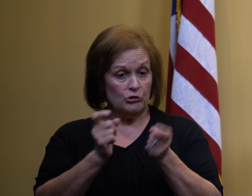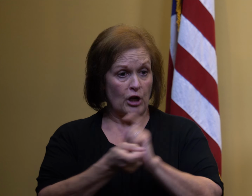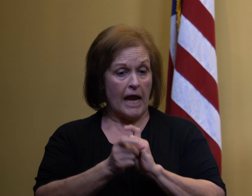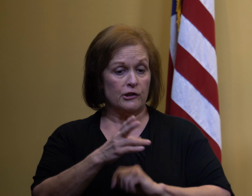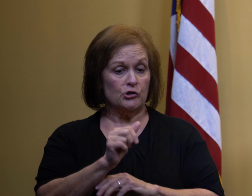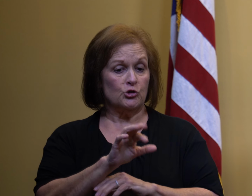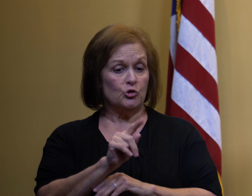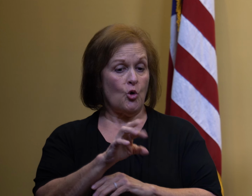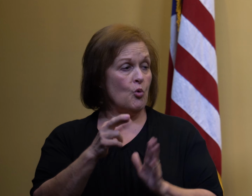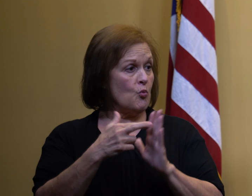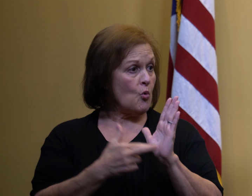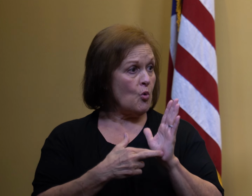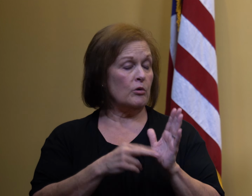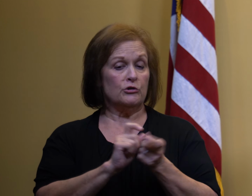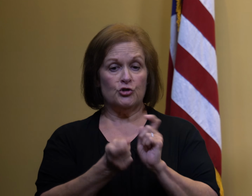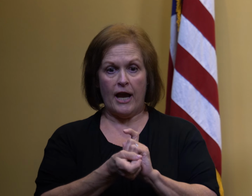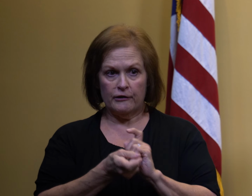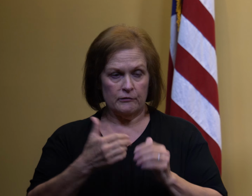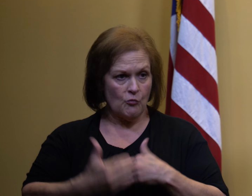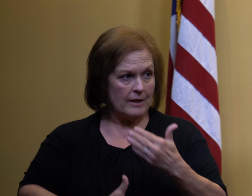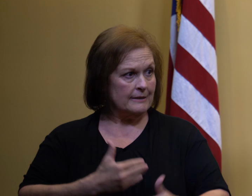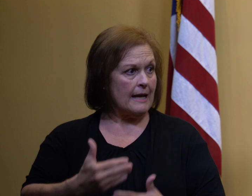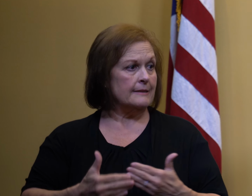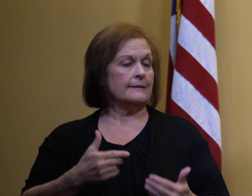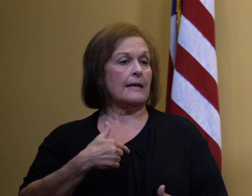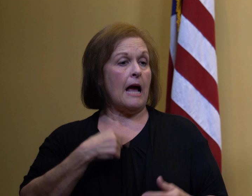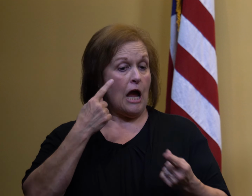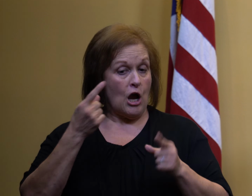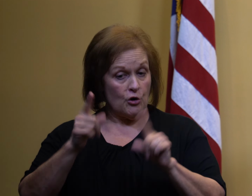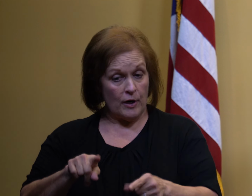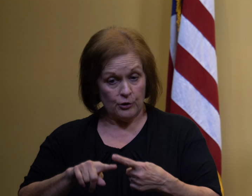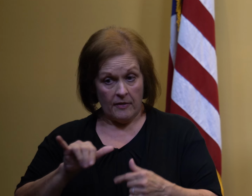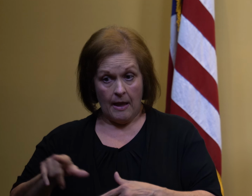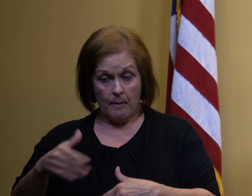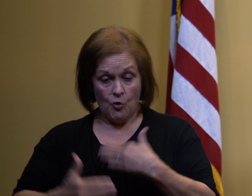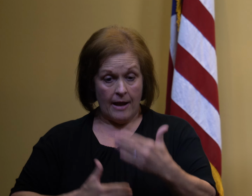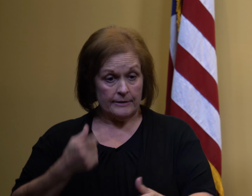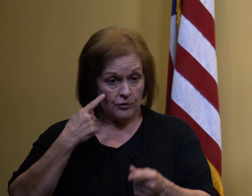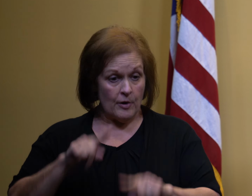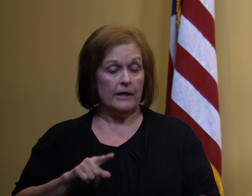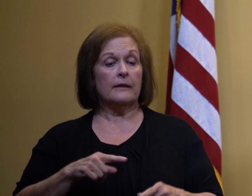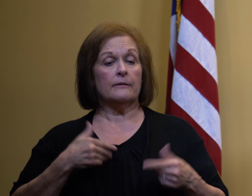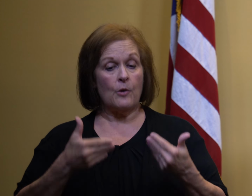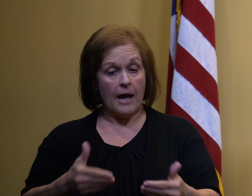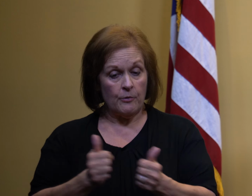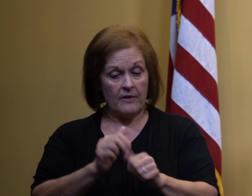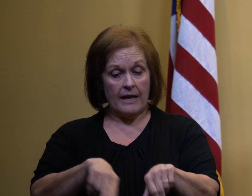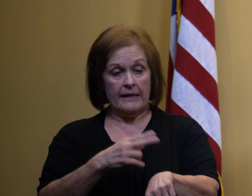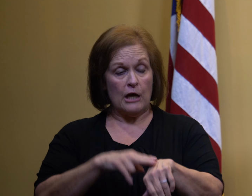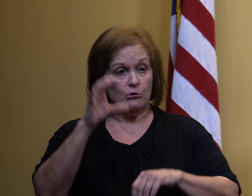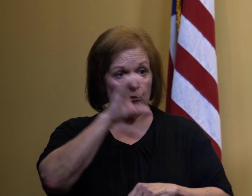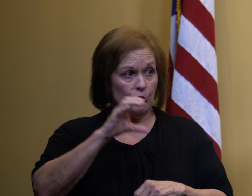charter, to create therefore a process, that I agreed to the process, meaning to do a national search on